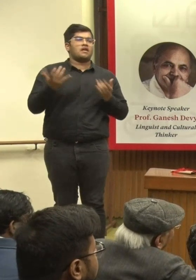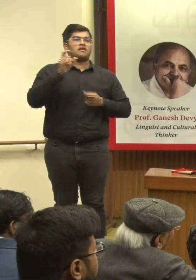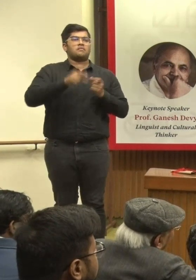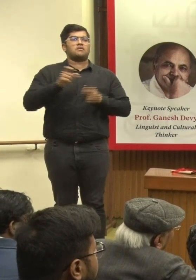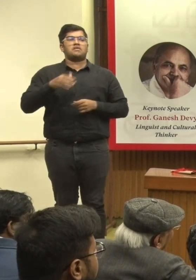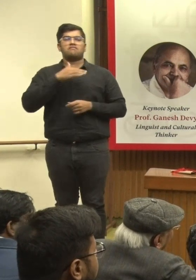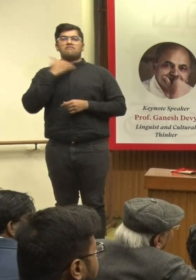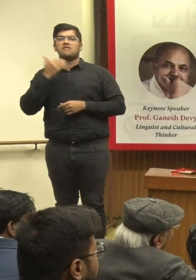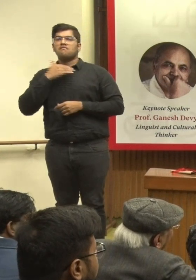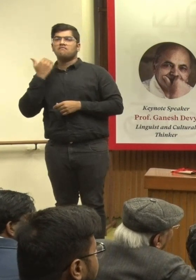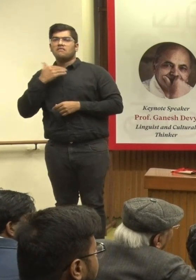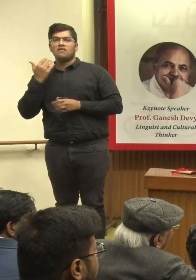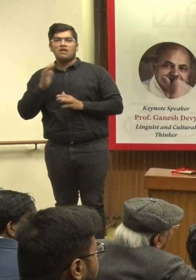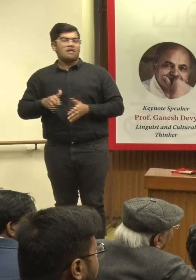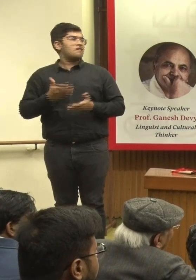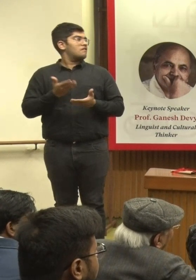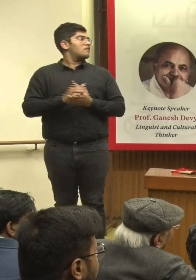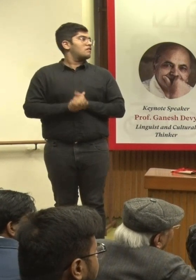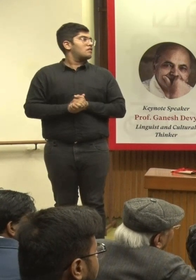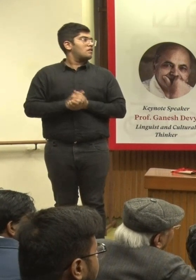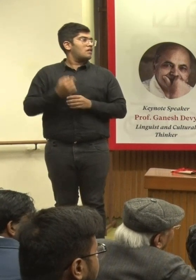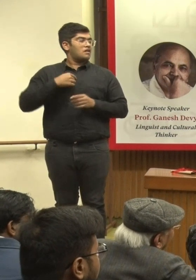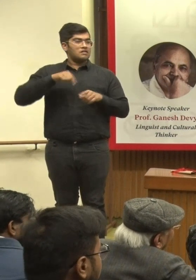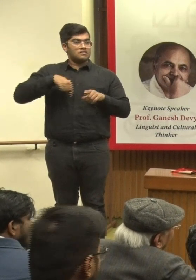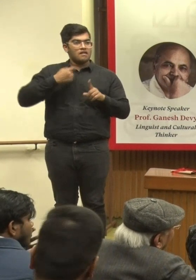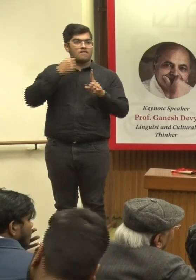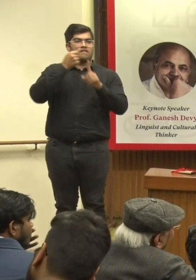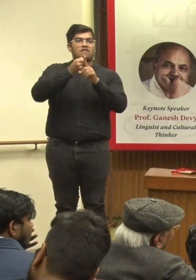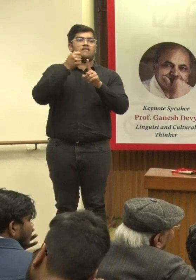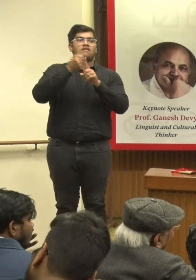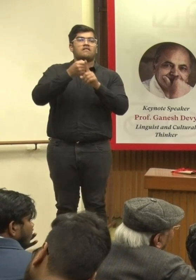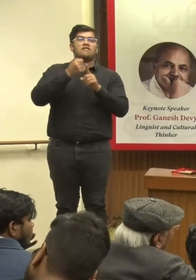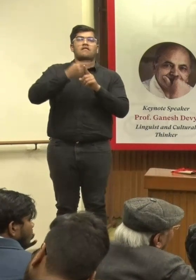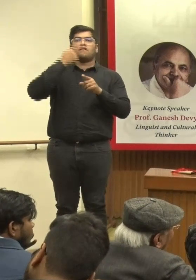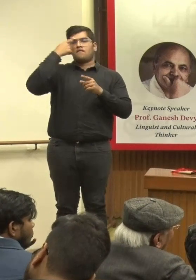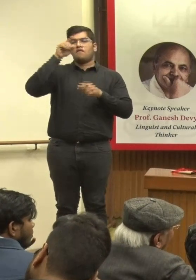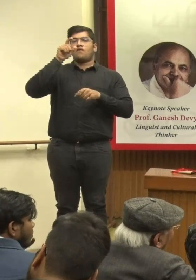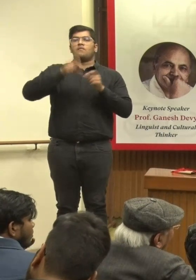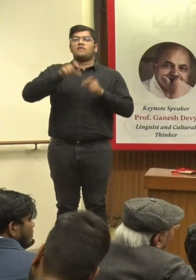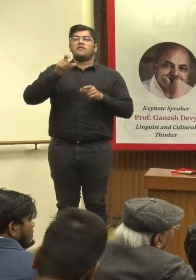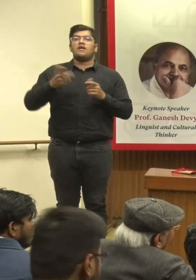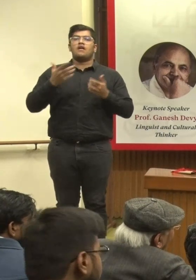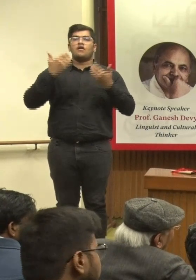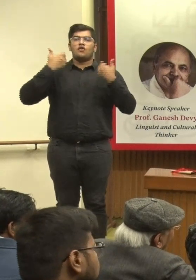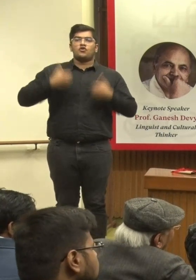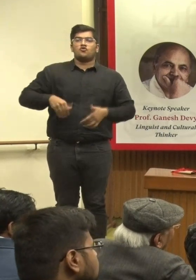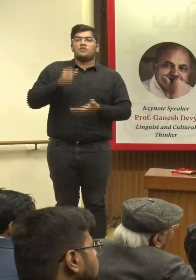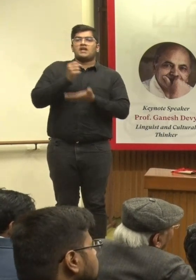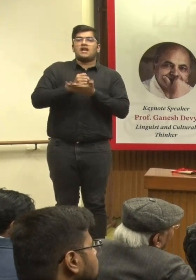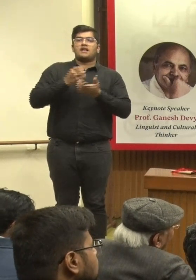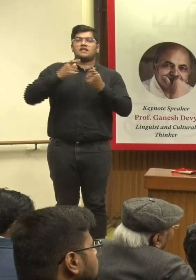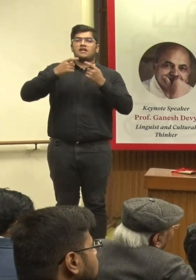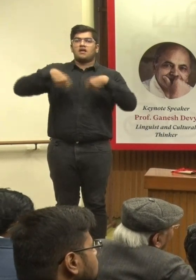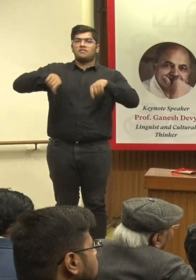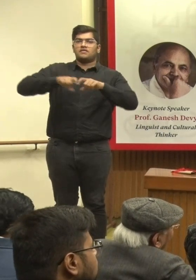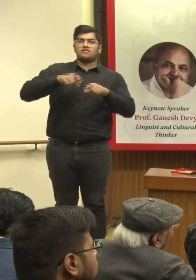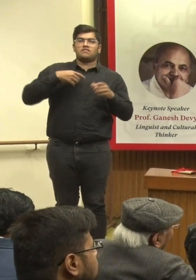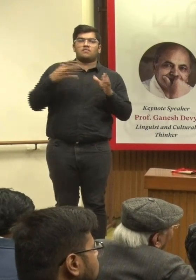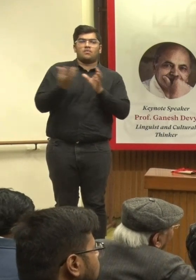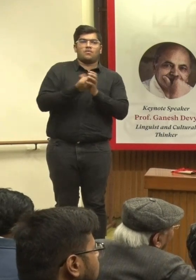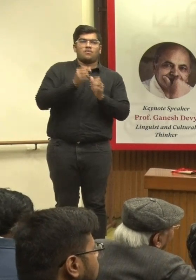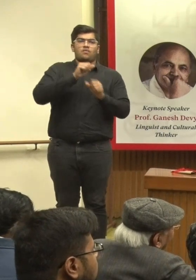died. I have myself fought cases for, with the Human Rights Commission for their compensation, or in courts